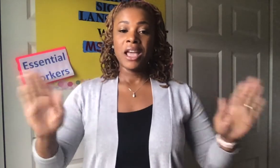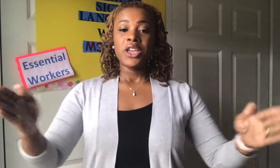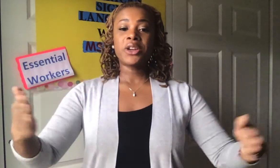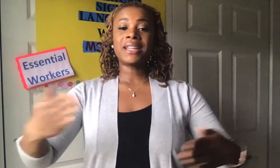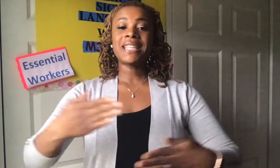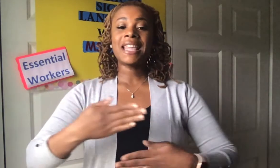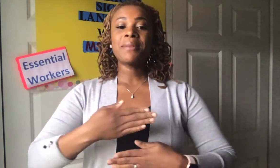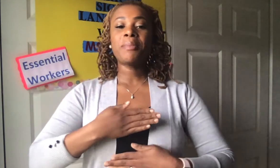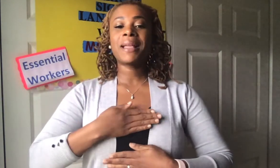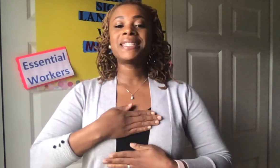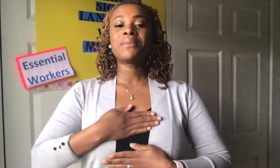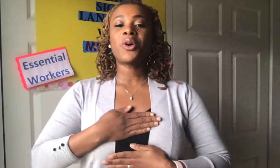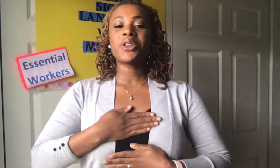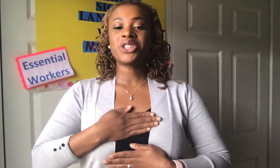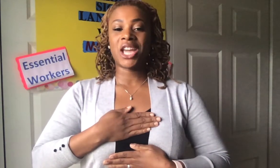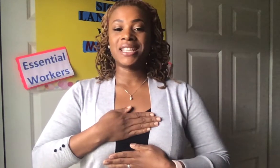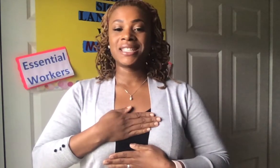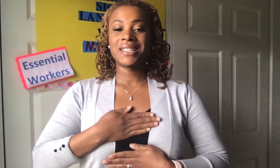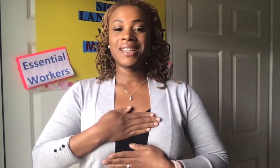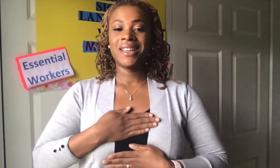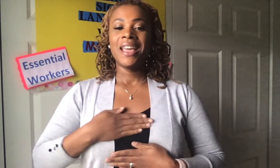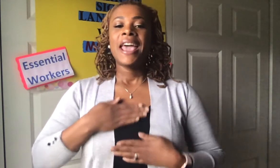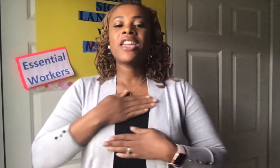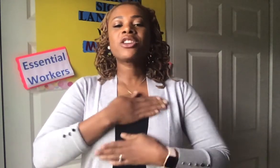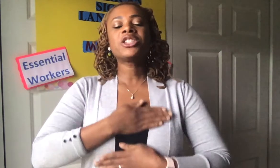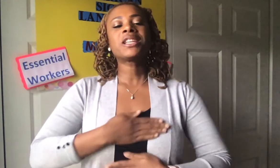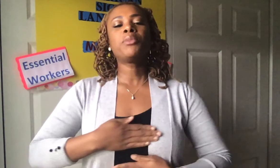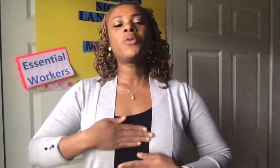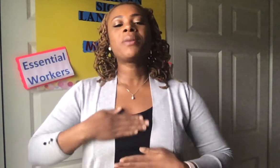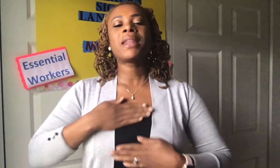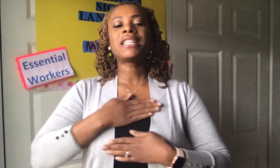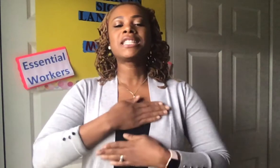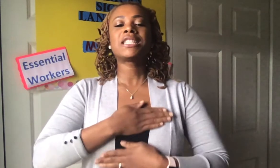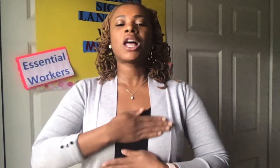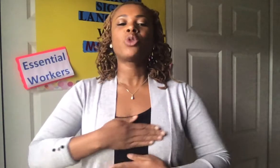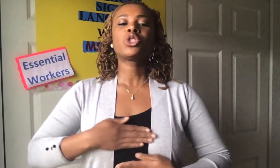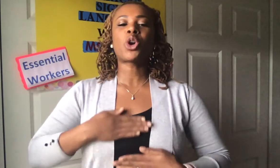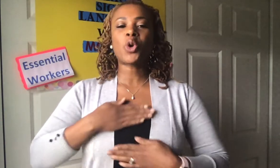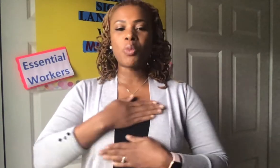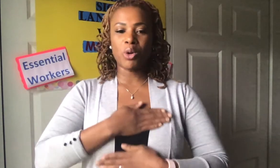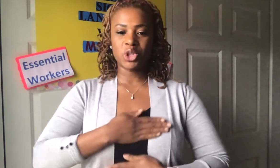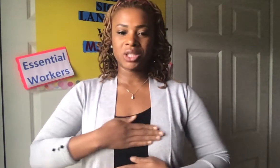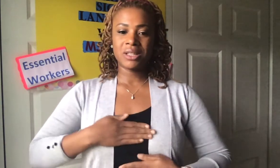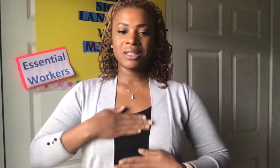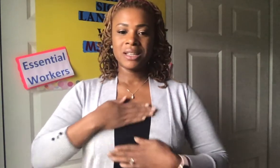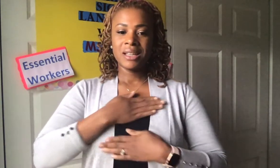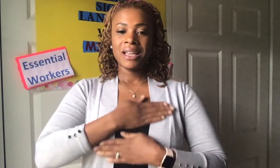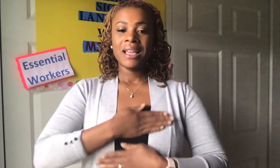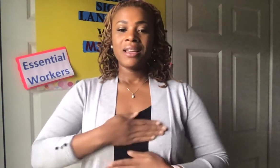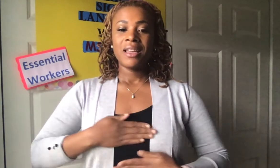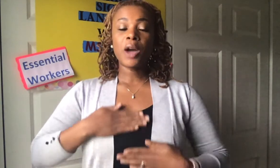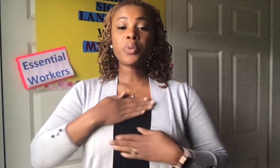You're going to take them and place them on your chest. And you're going to move them in a slow circle motion.